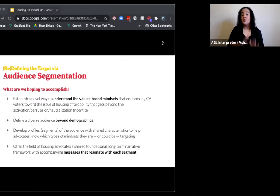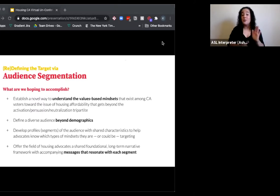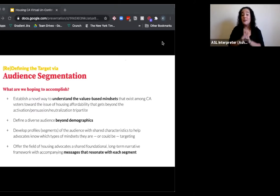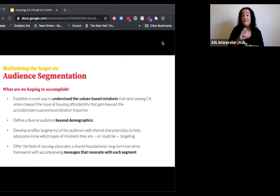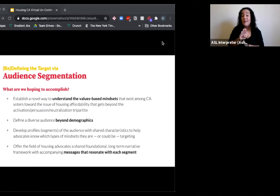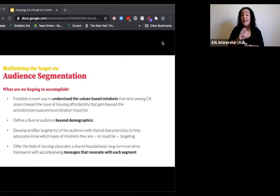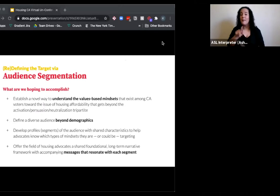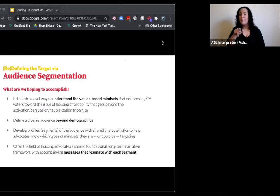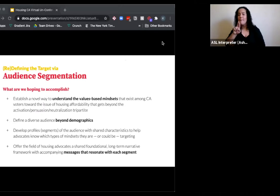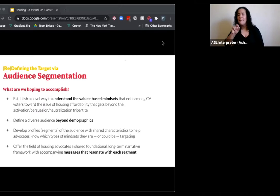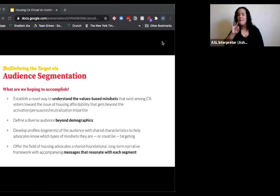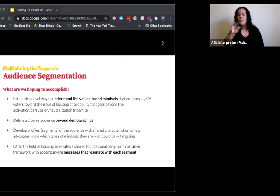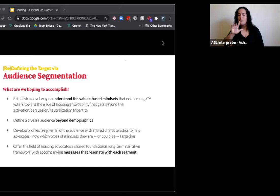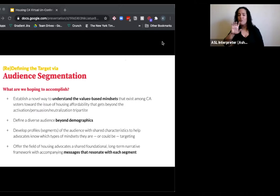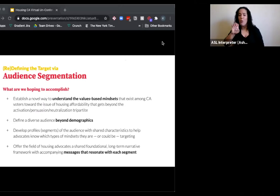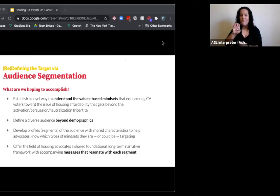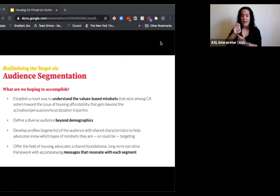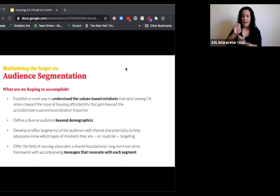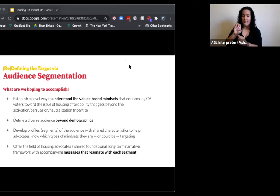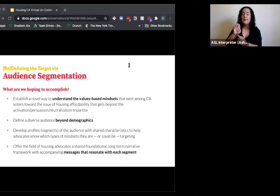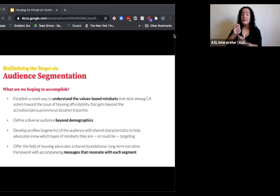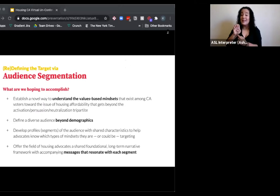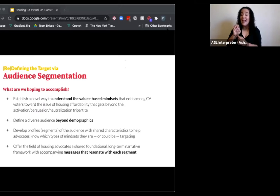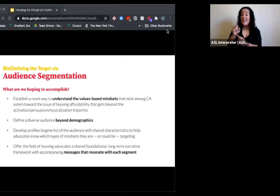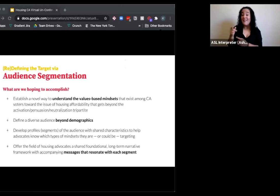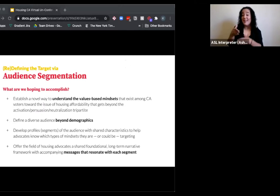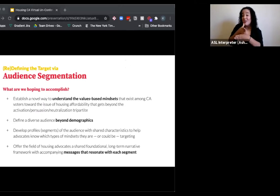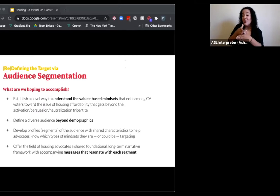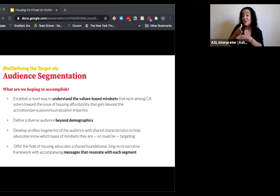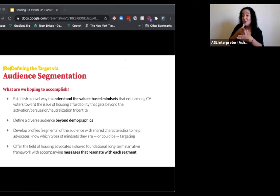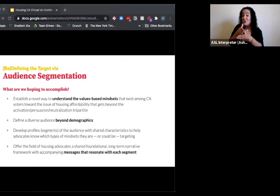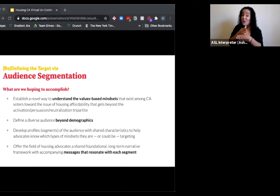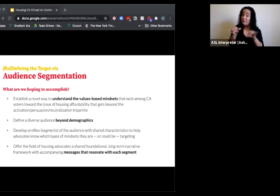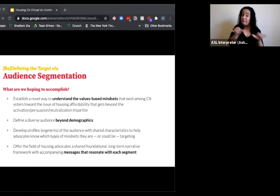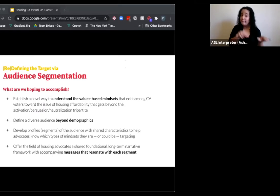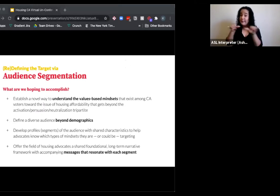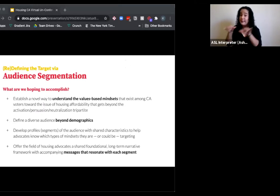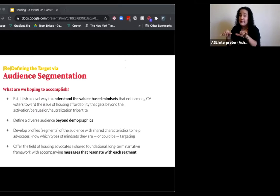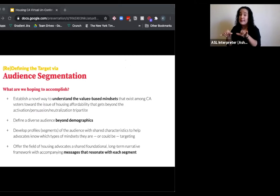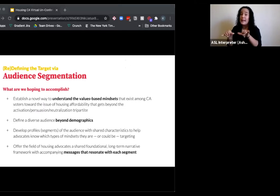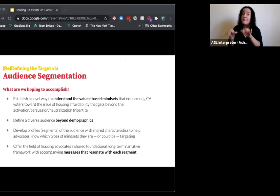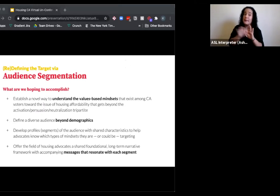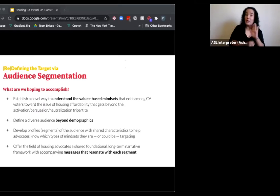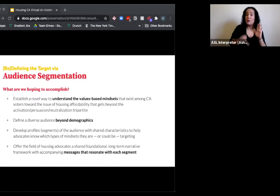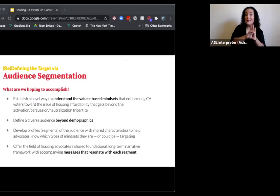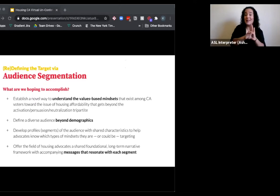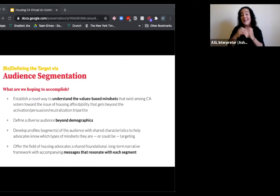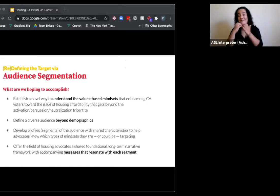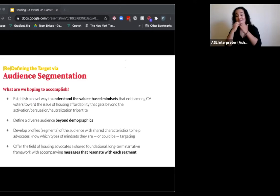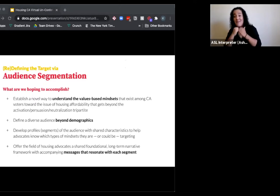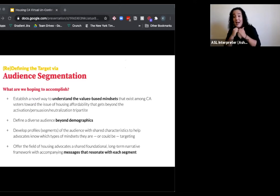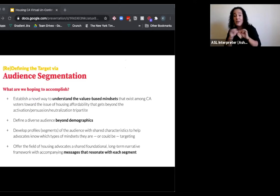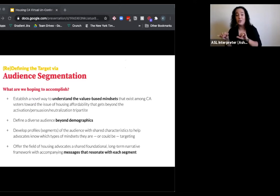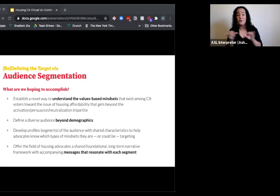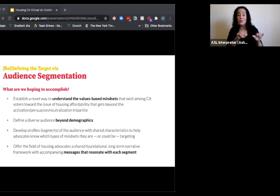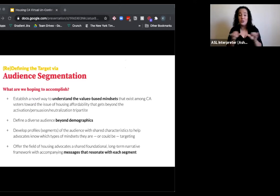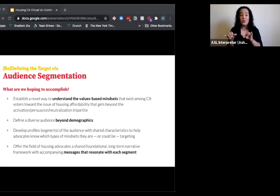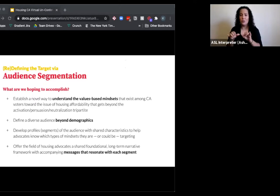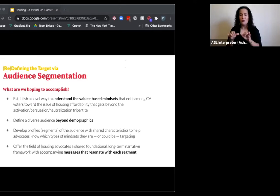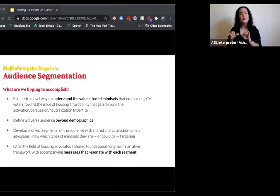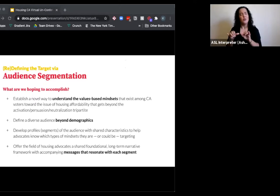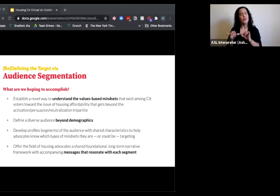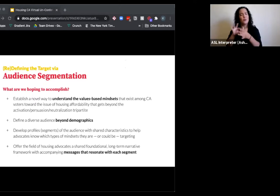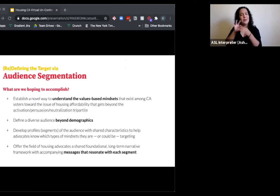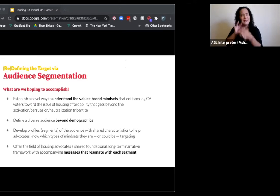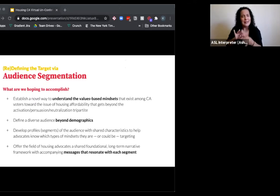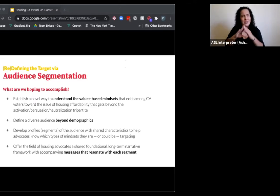share similar characteristics and values toward the issue of housing affordability so that those of you who